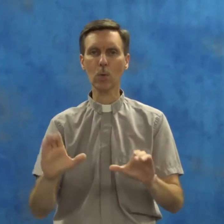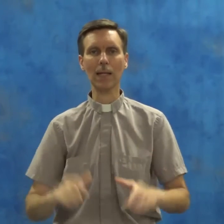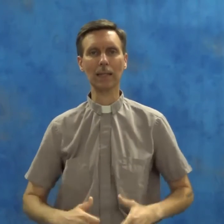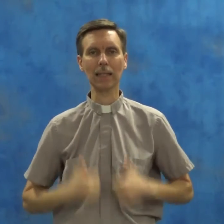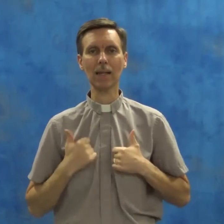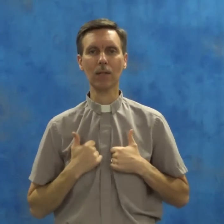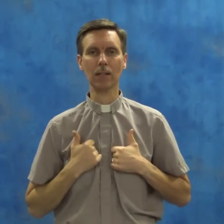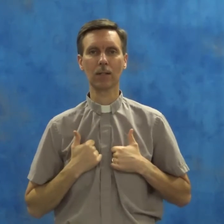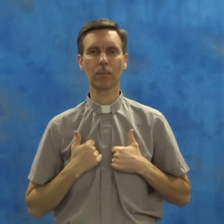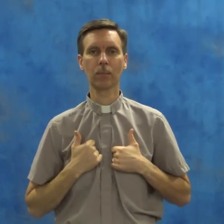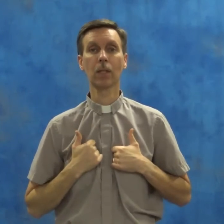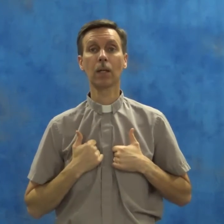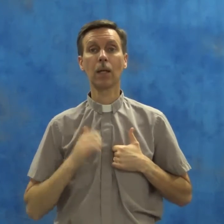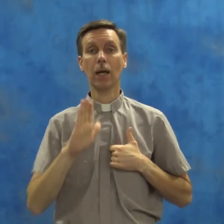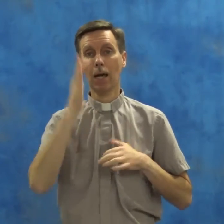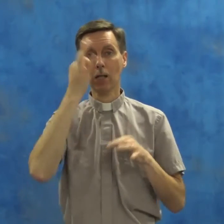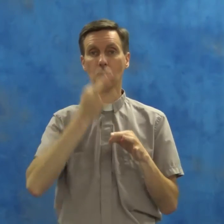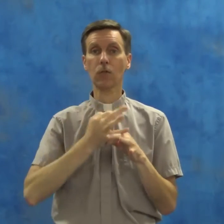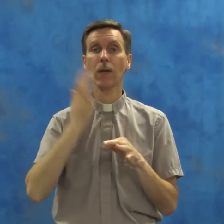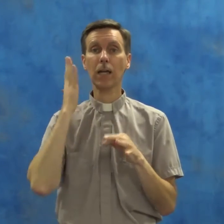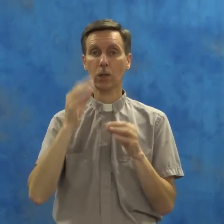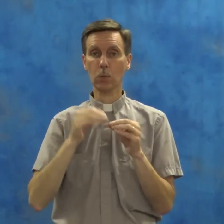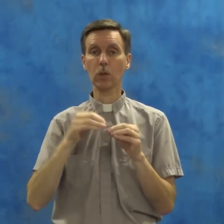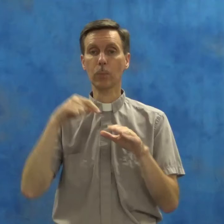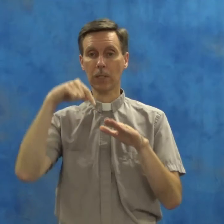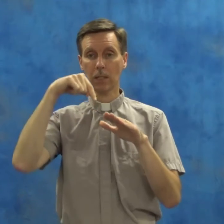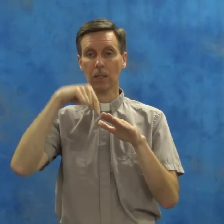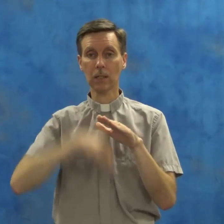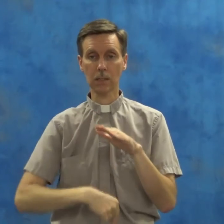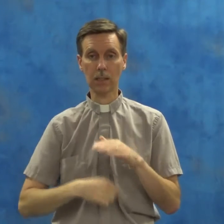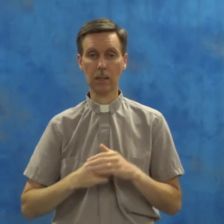it. Live it. And your faith will be deep.